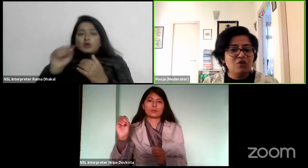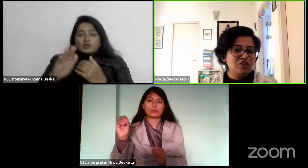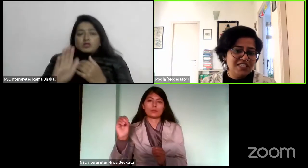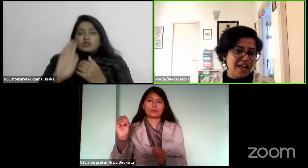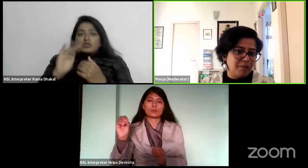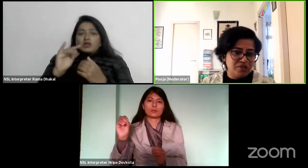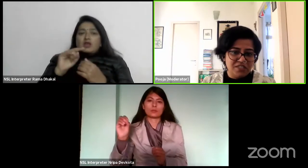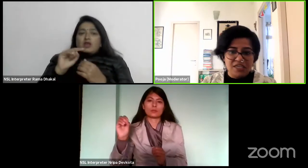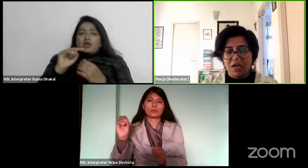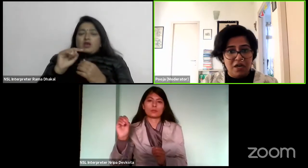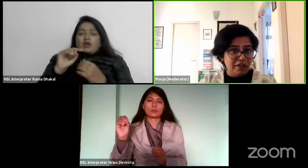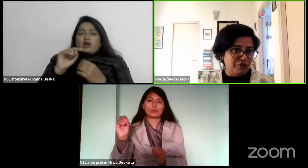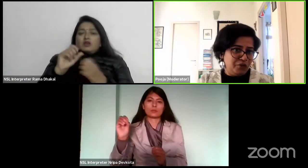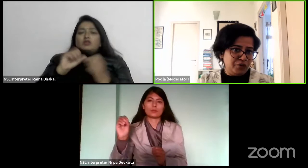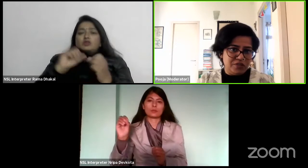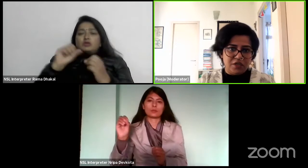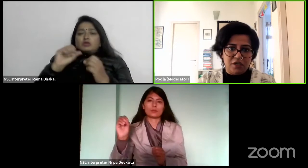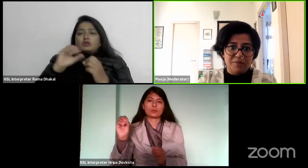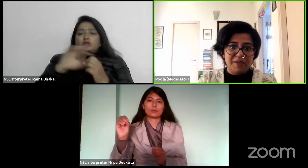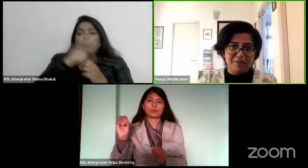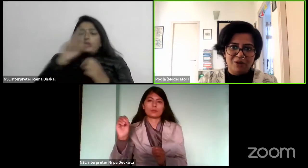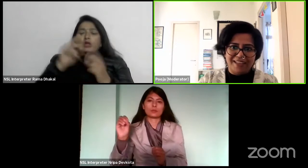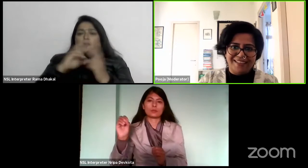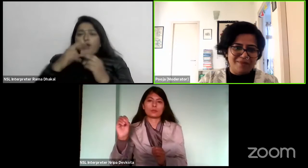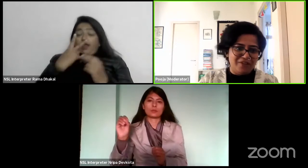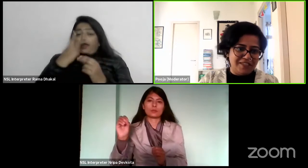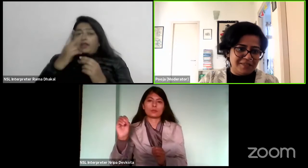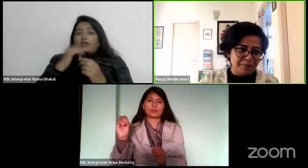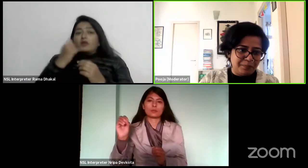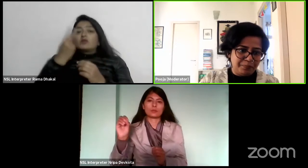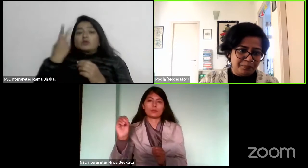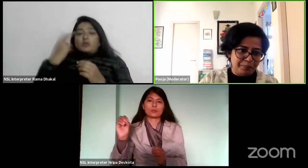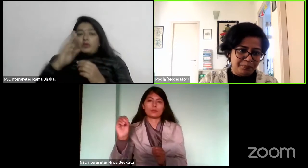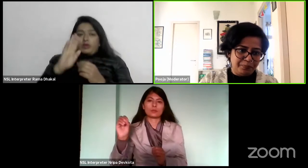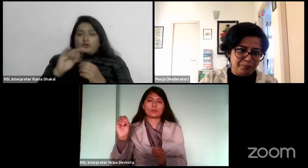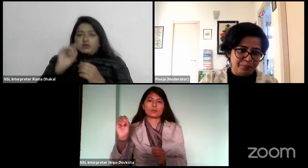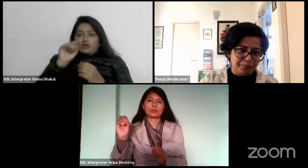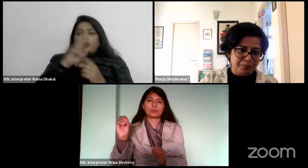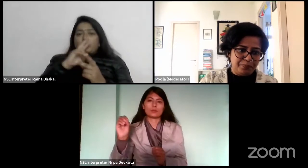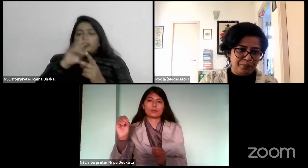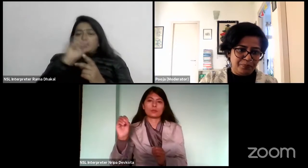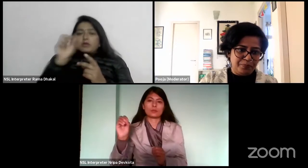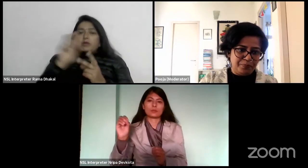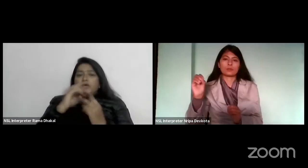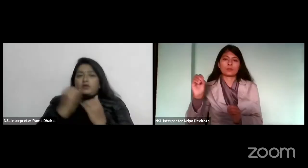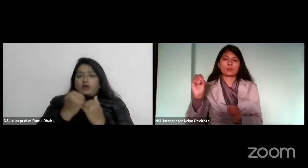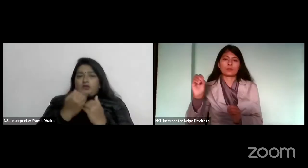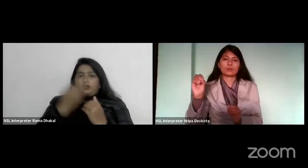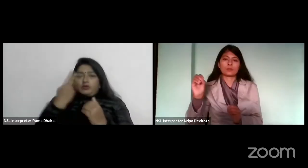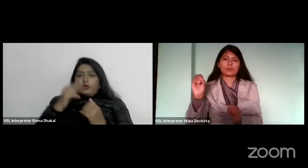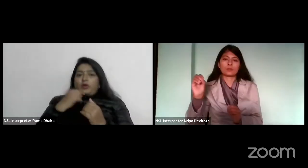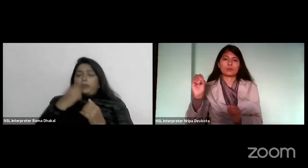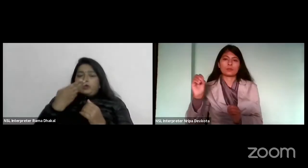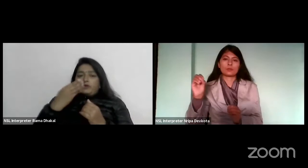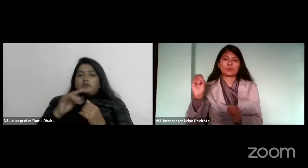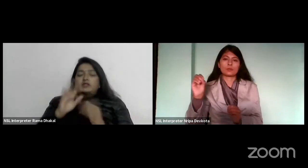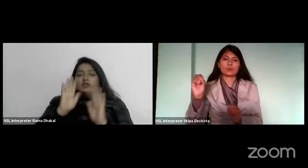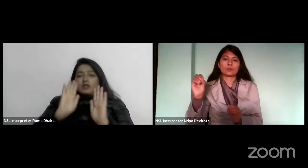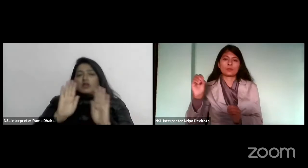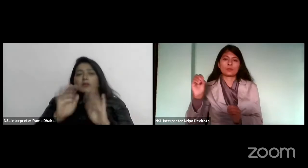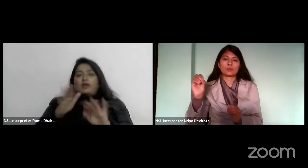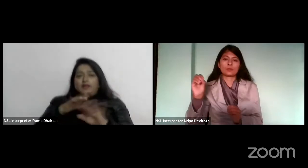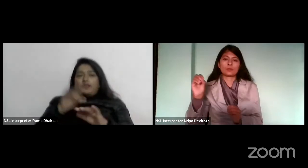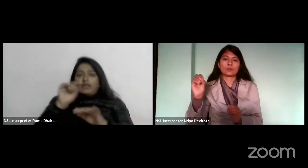issues that have already happened? If you could speak about that, that'll be great. So thank you, Pooja, and it's a pleasure to be